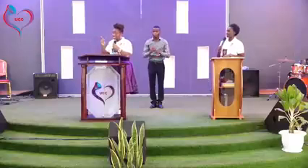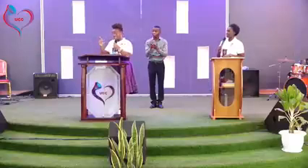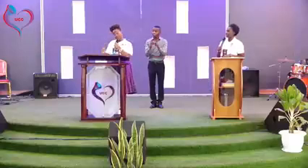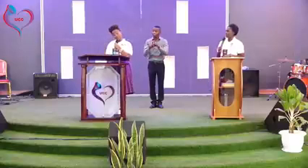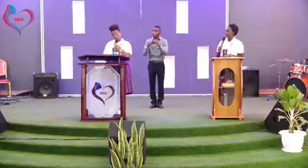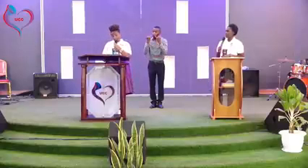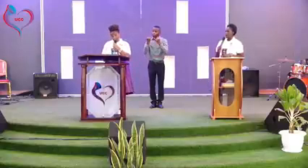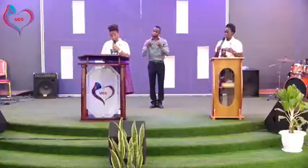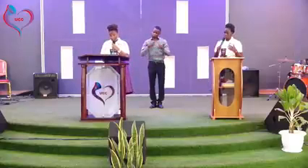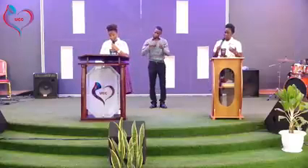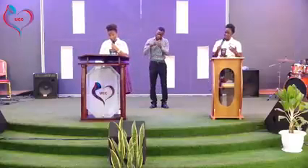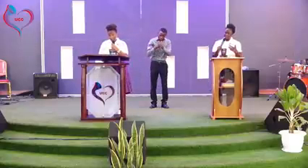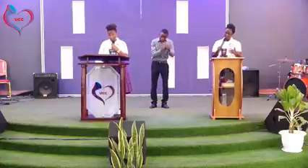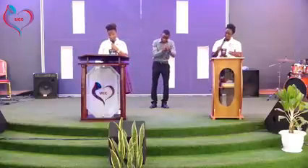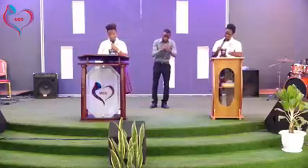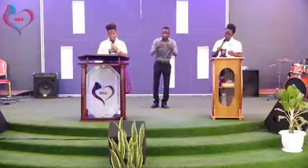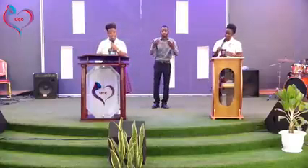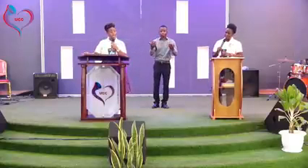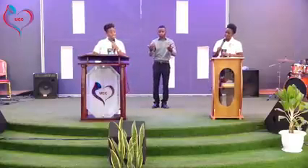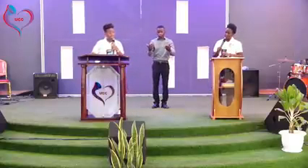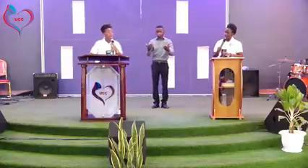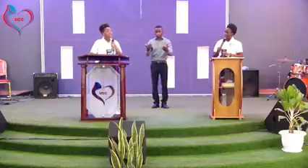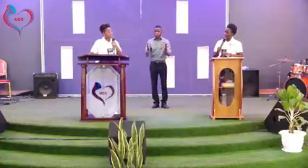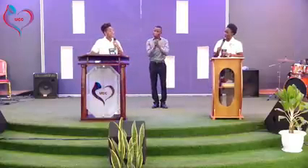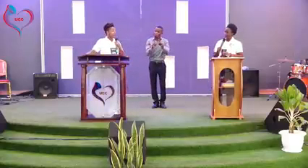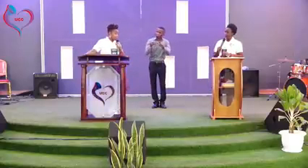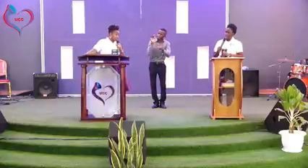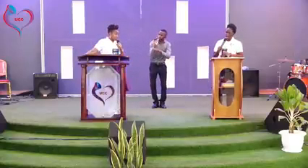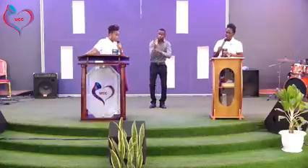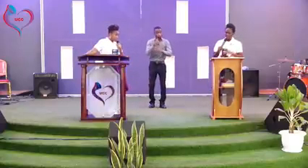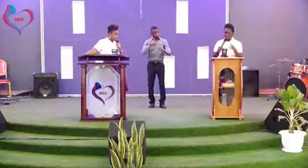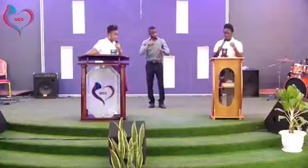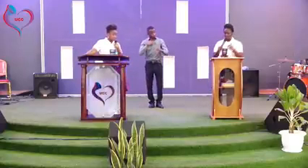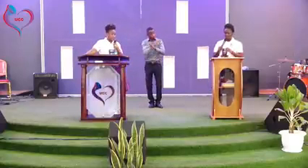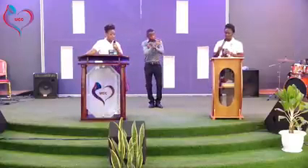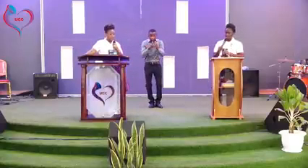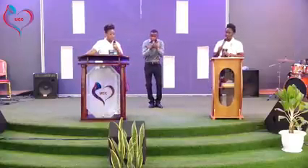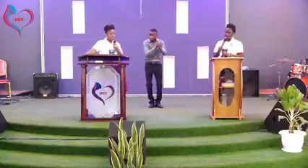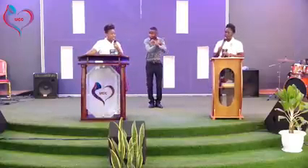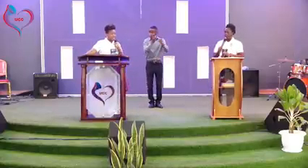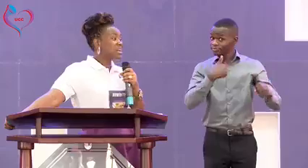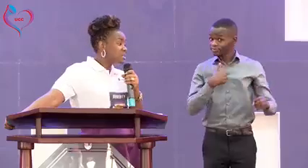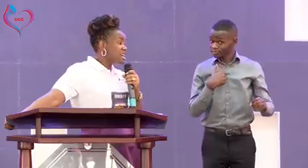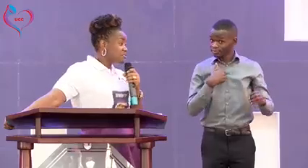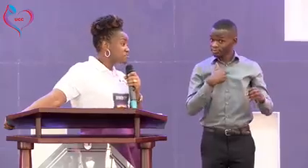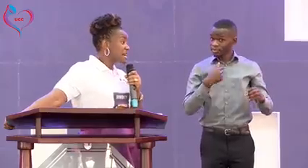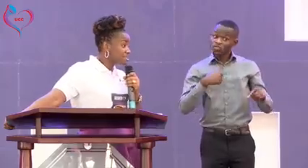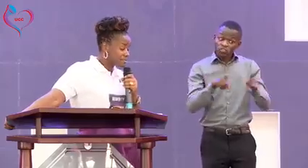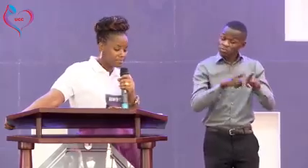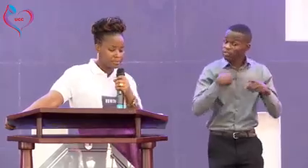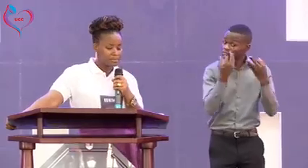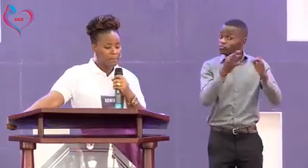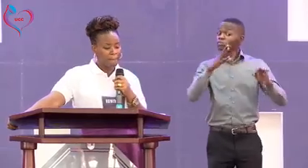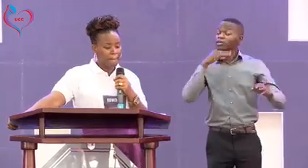tells us he's an apostle. Atugamba nti mutume. He asks, am I not an apostle? Abuuza siri mutume. Am I not a free